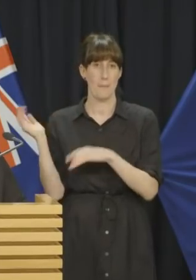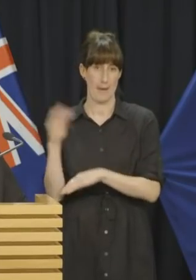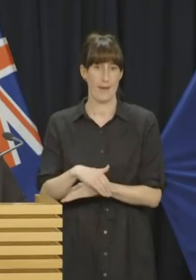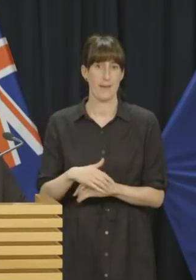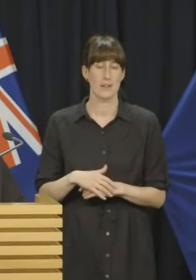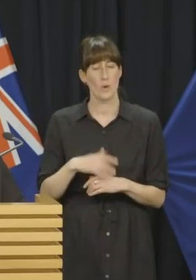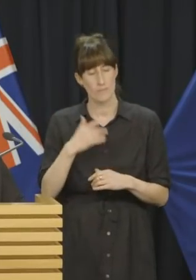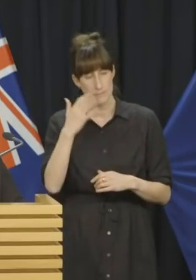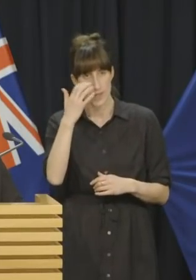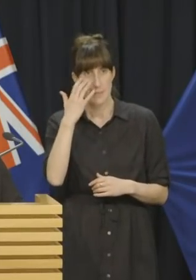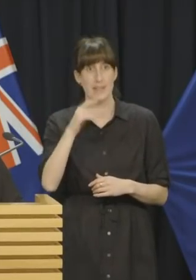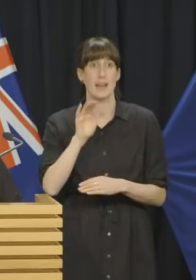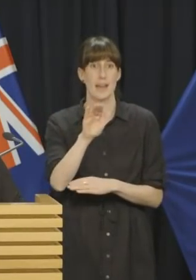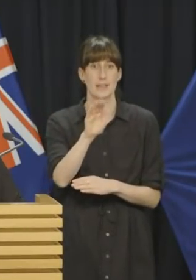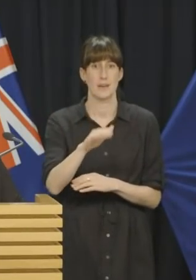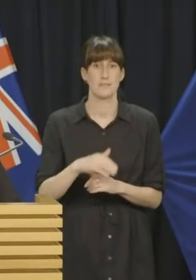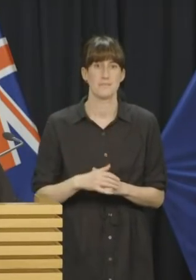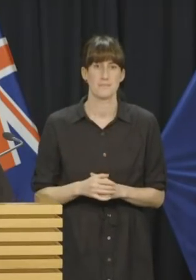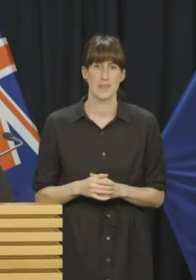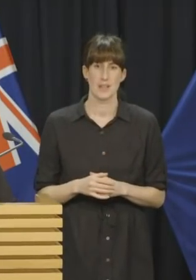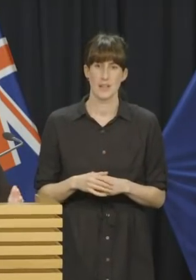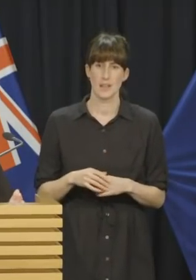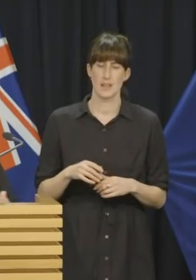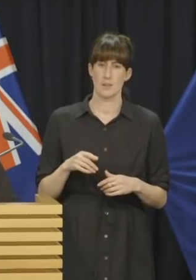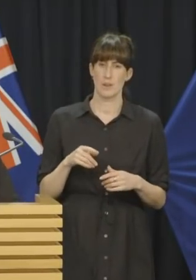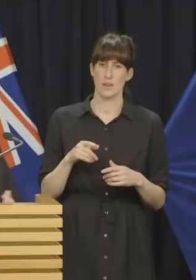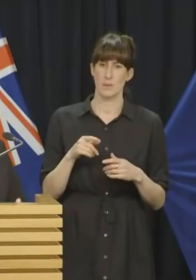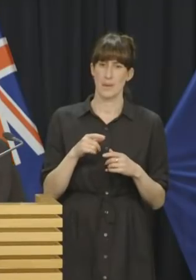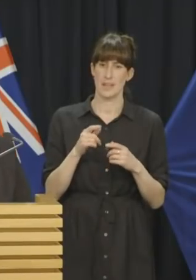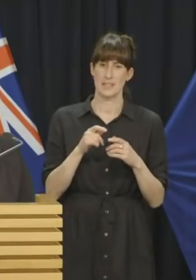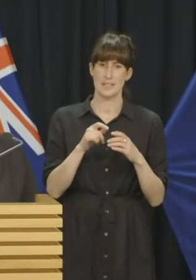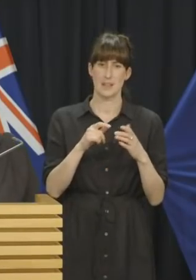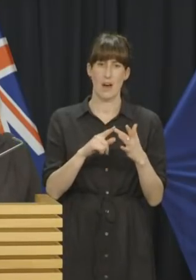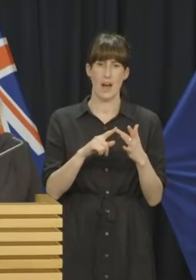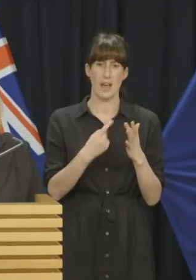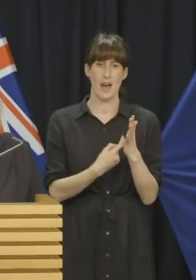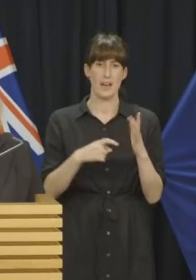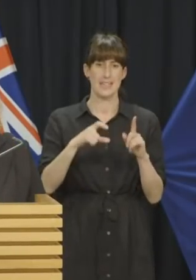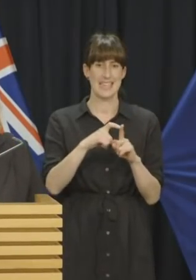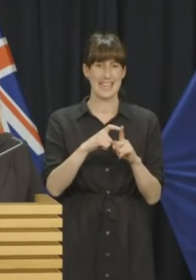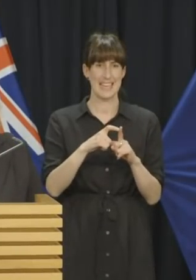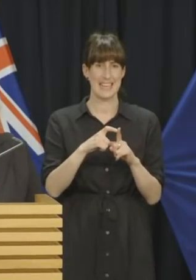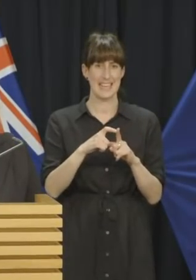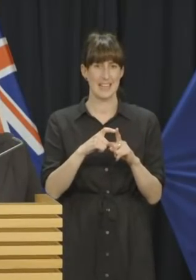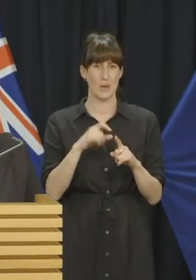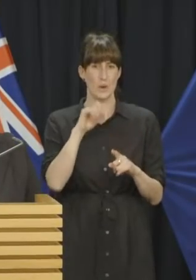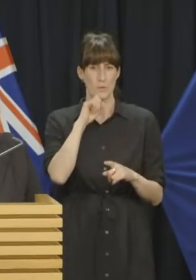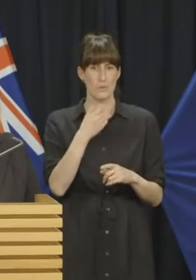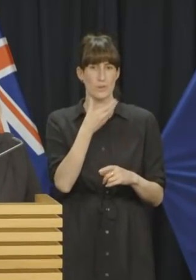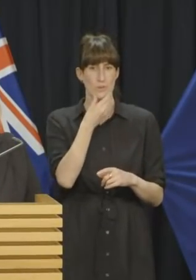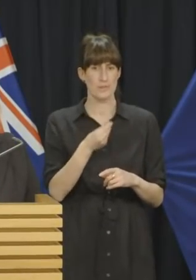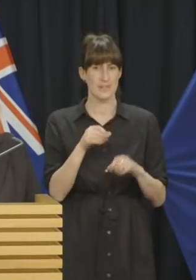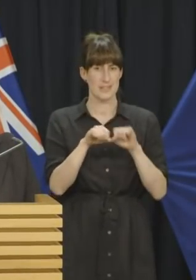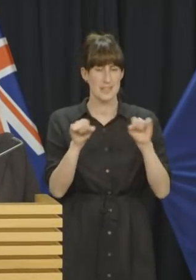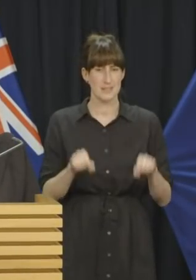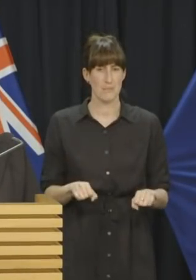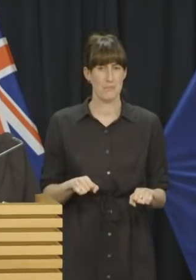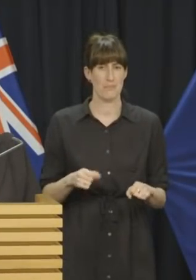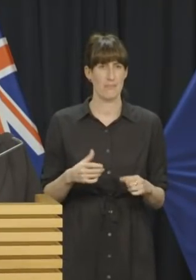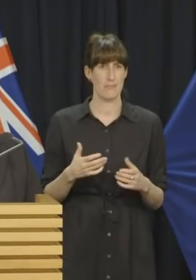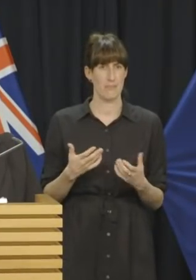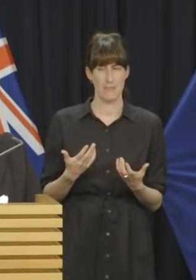people? We did look at that around the kind of range of options that were being looked at, but given the scheme